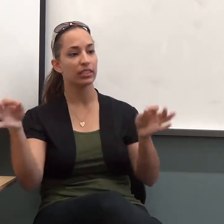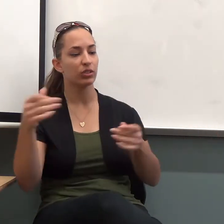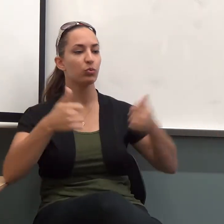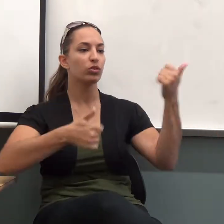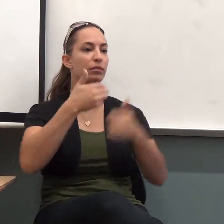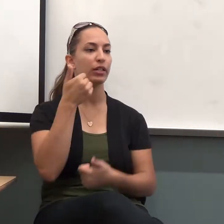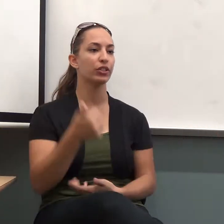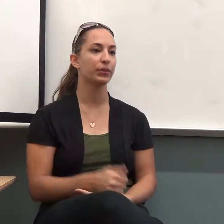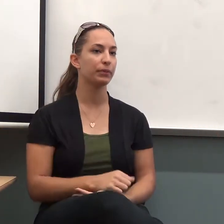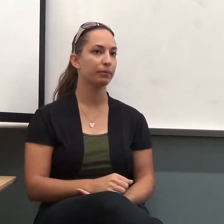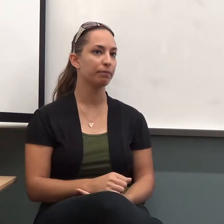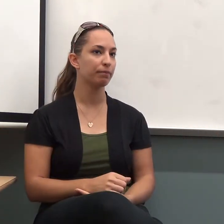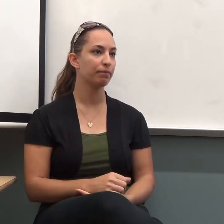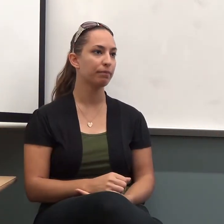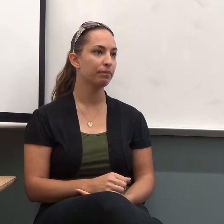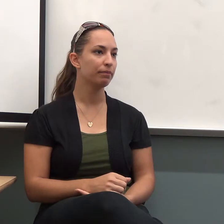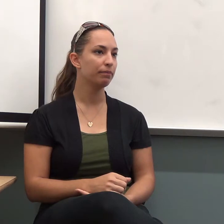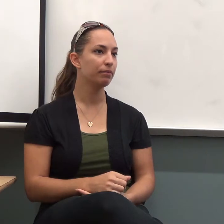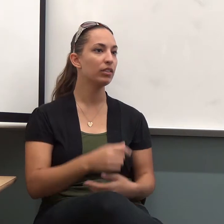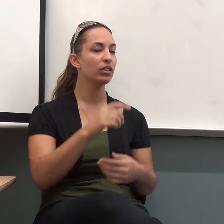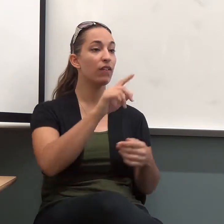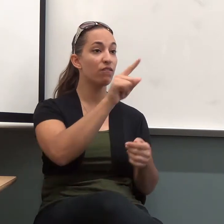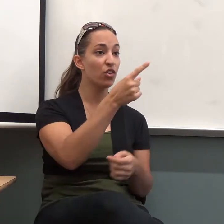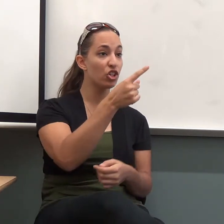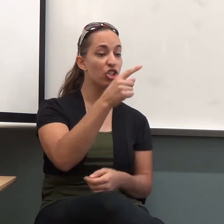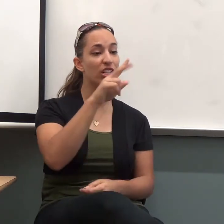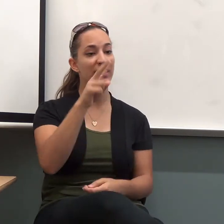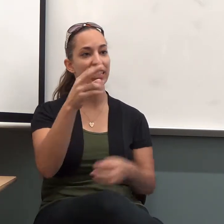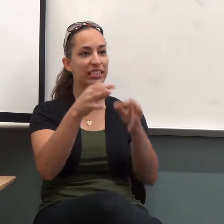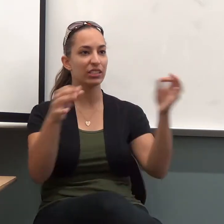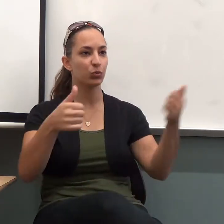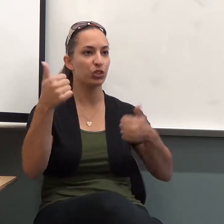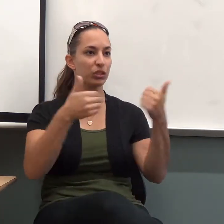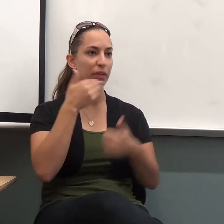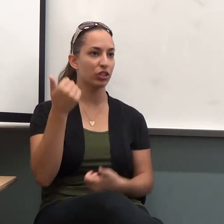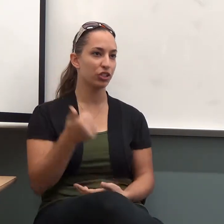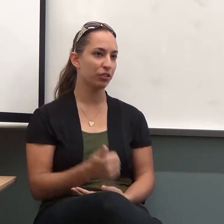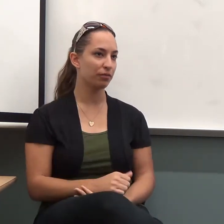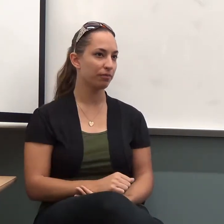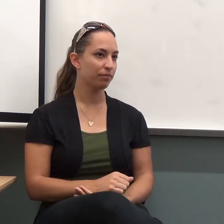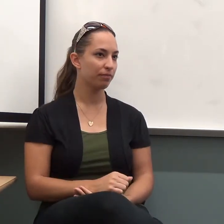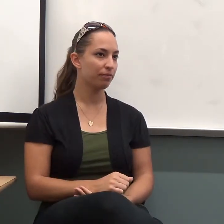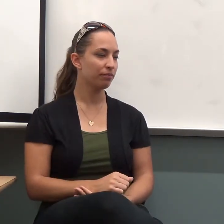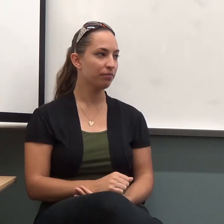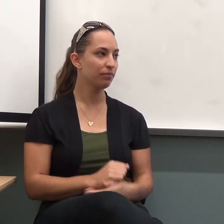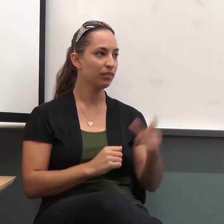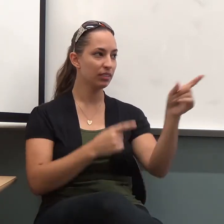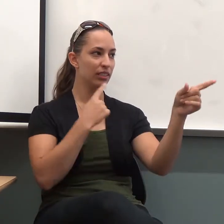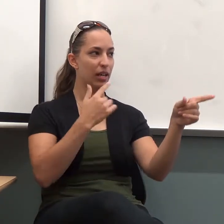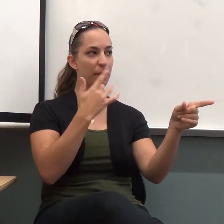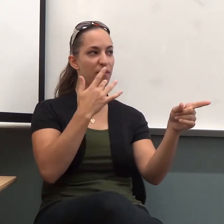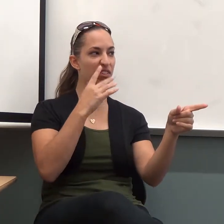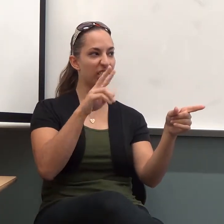I think my dad needs one of these I like the cars. second one. GPA guys are cartoons. Okay, good. Well, Yes. This is shorter.